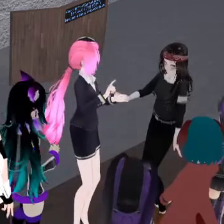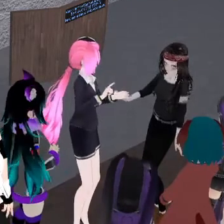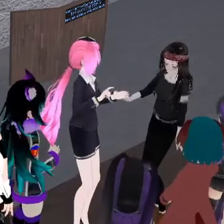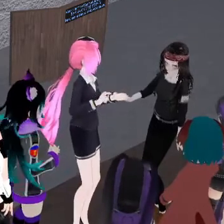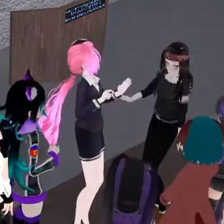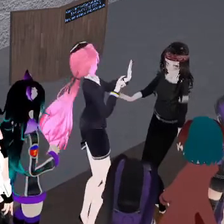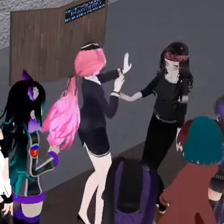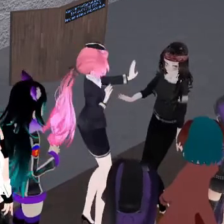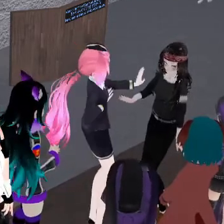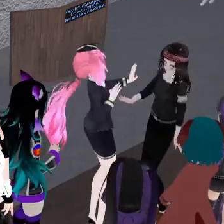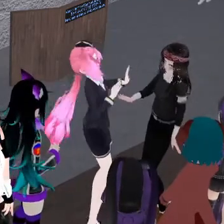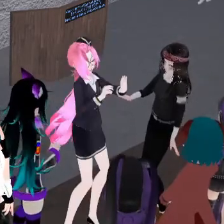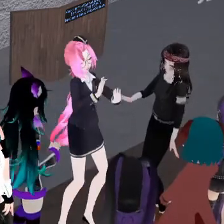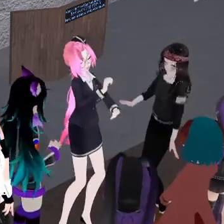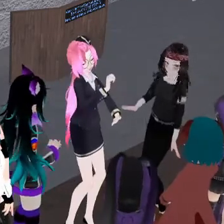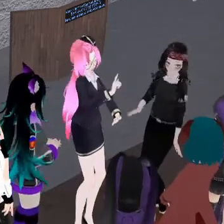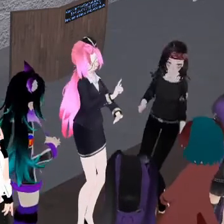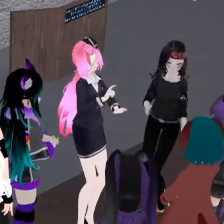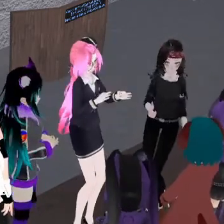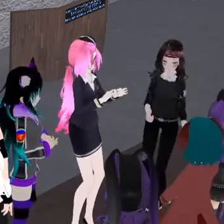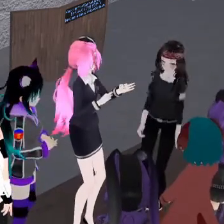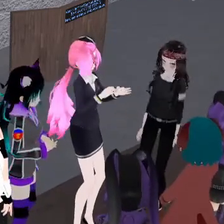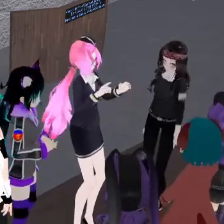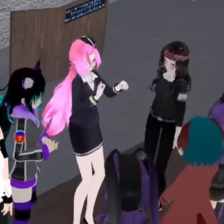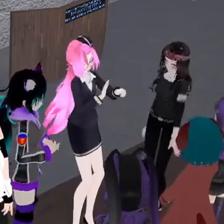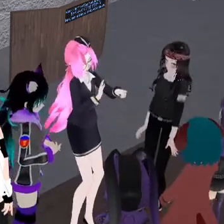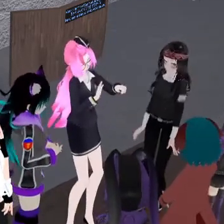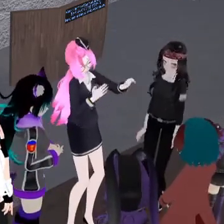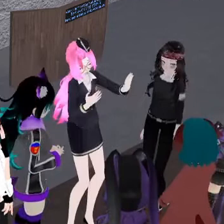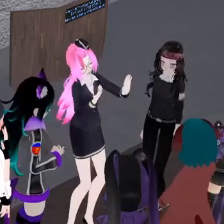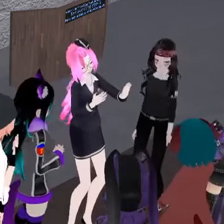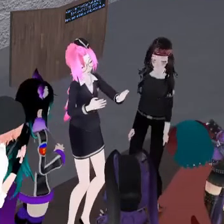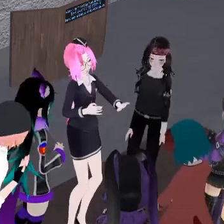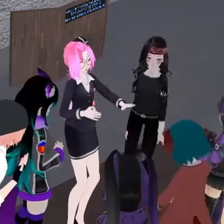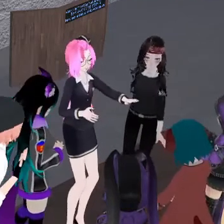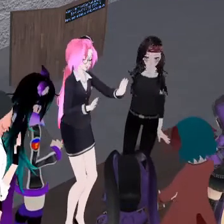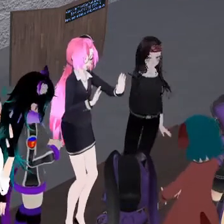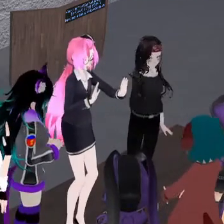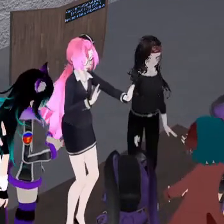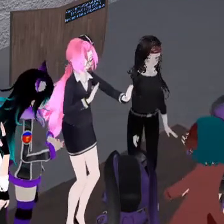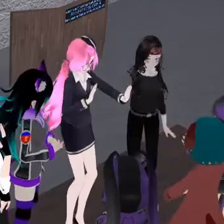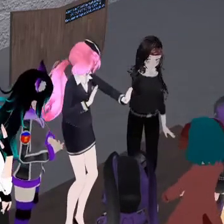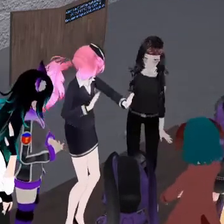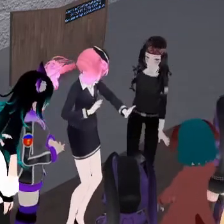classifiers. Fine. Don't use the classifiers to describe a murder scene, please. They were killed in a very nice, murderous